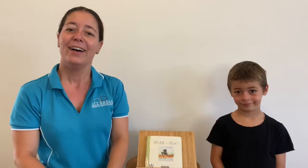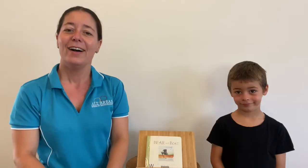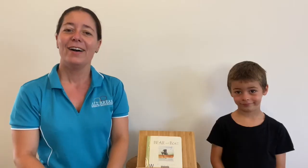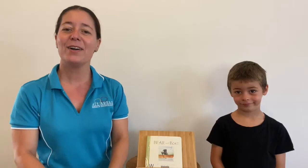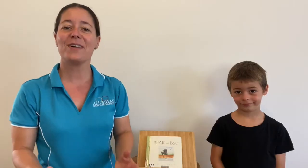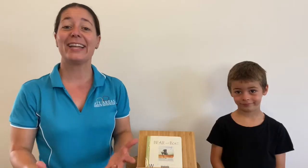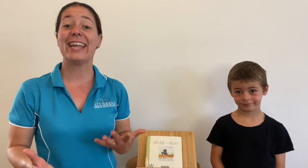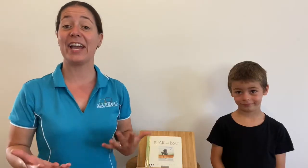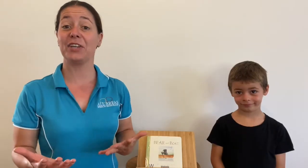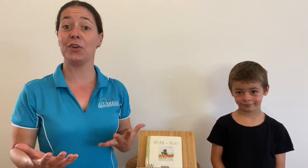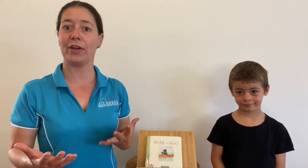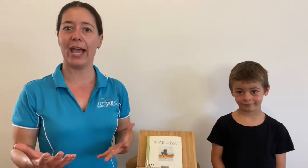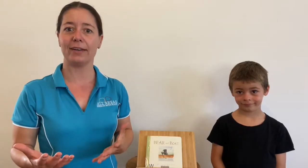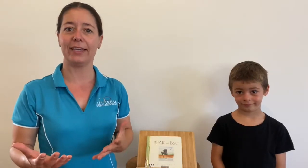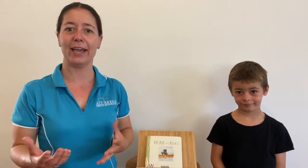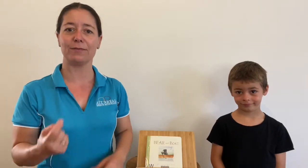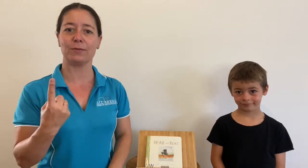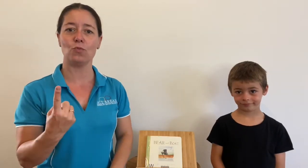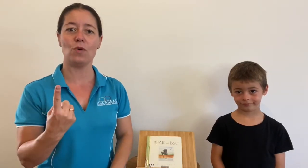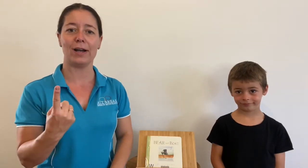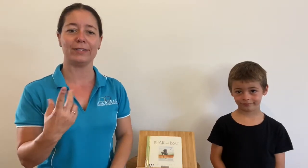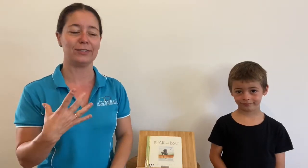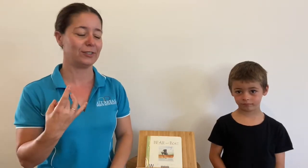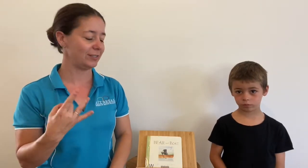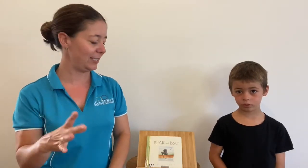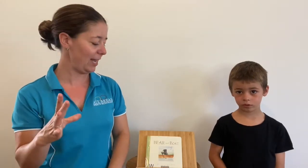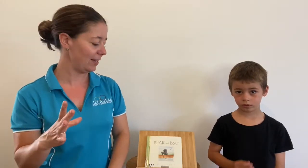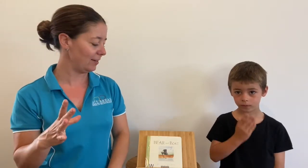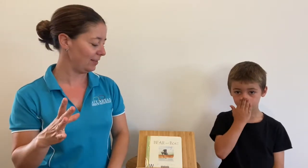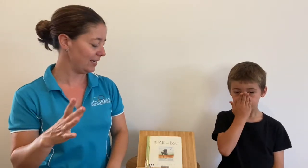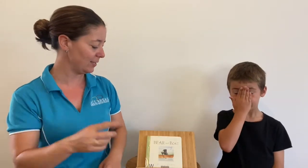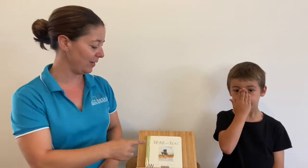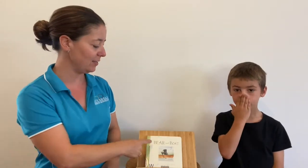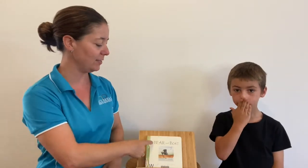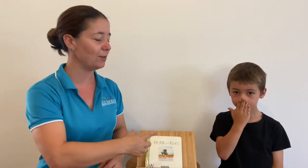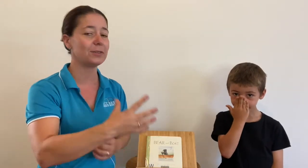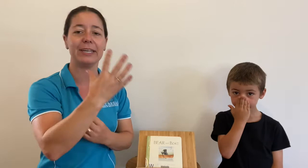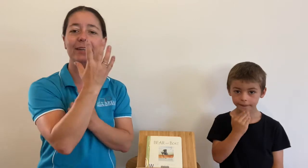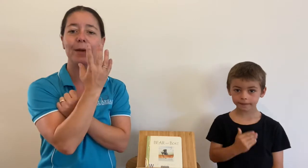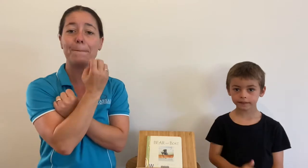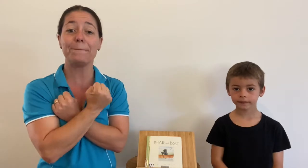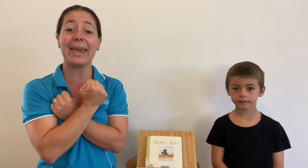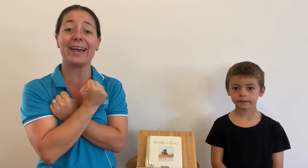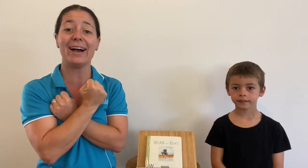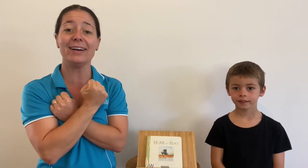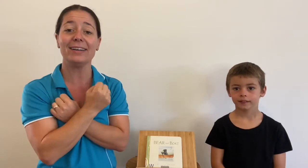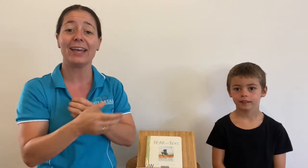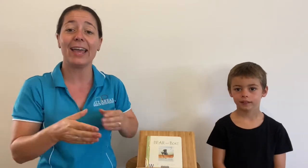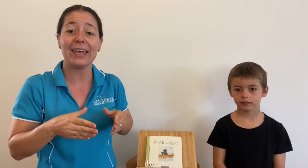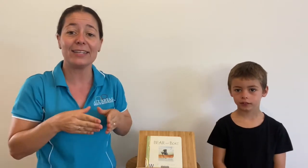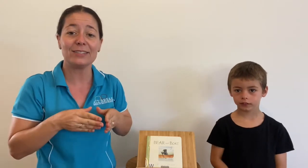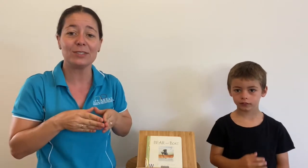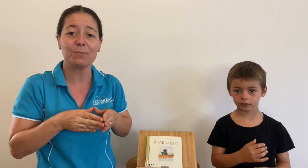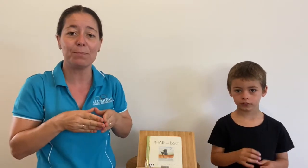All right, now you know how to count from 1 to 10. Let's read the story, Bear and